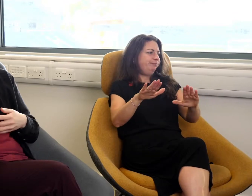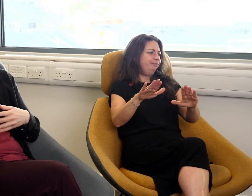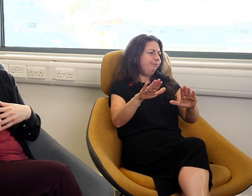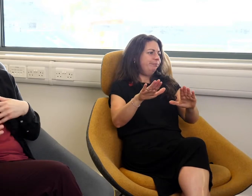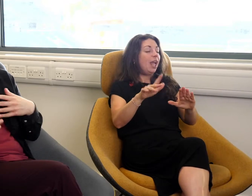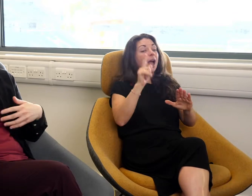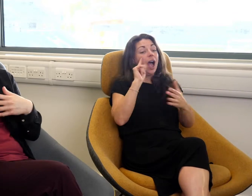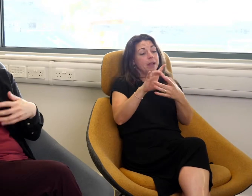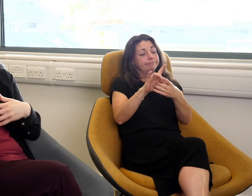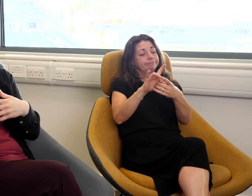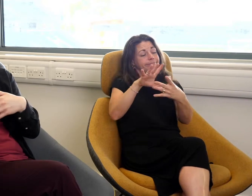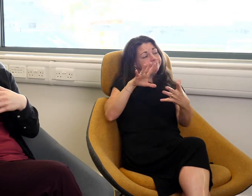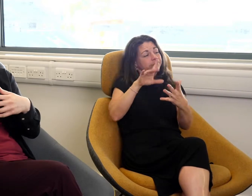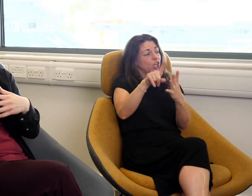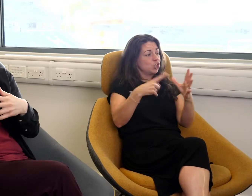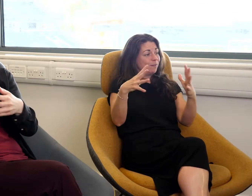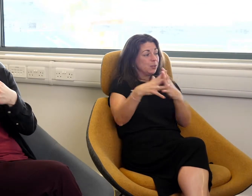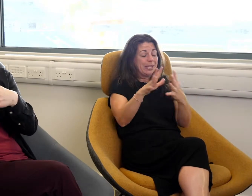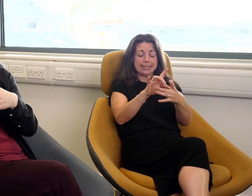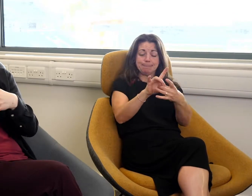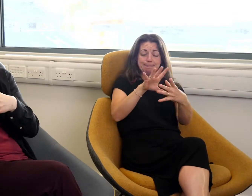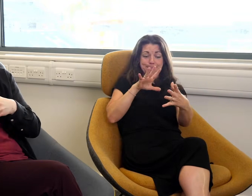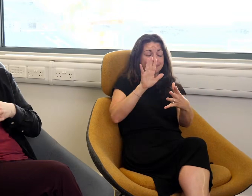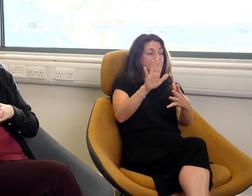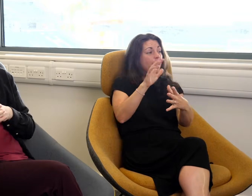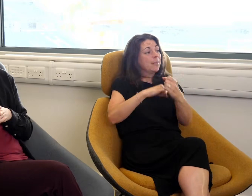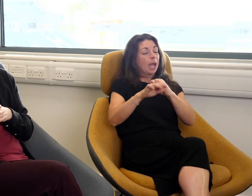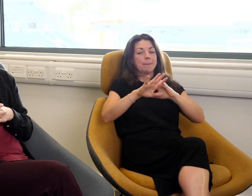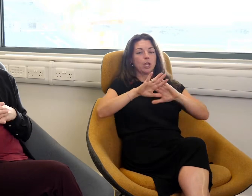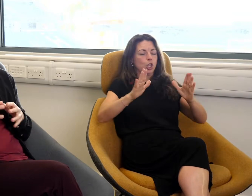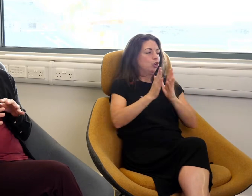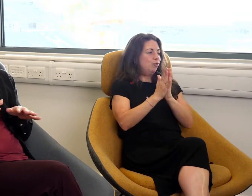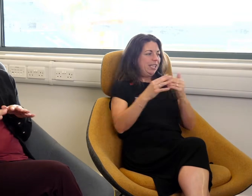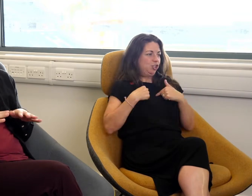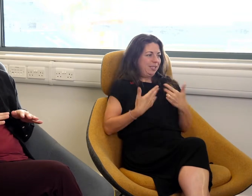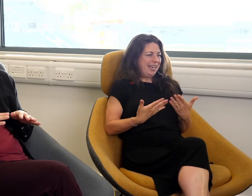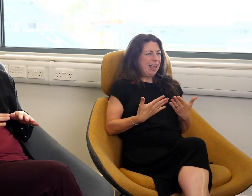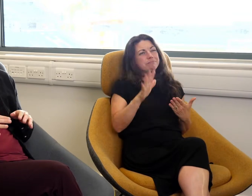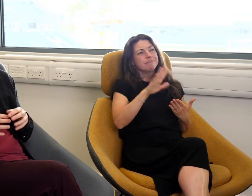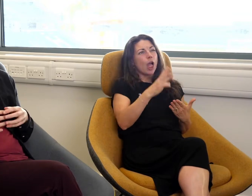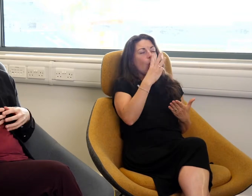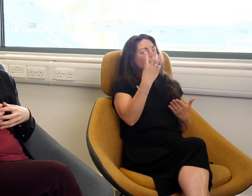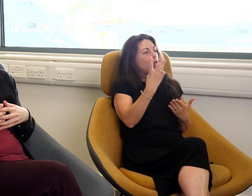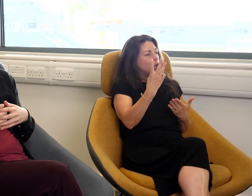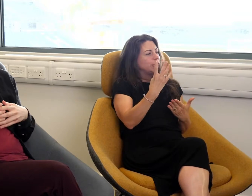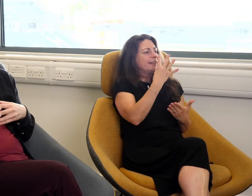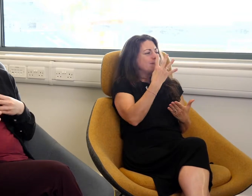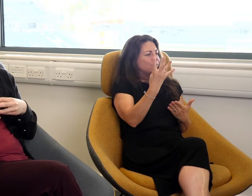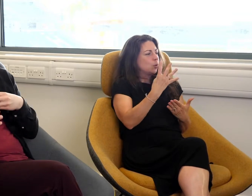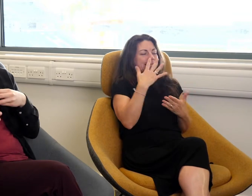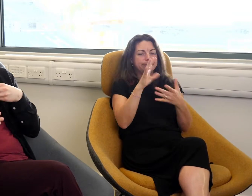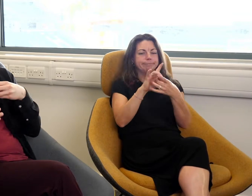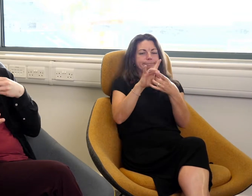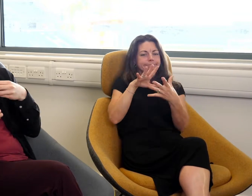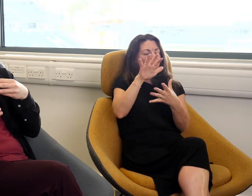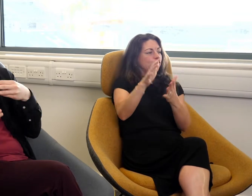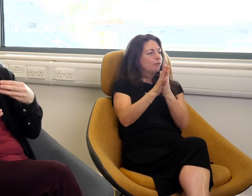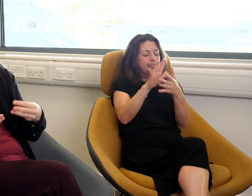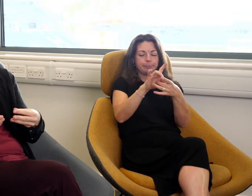and became a non-religious person when I was about 13 or 14, that not really being involved in